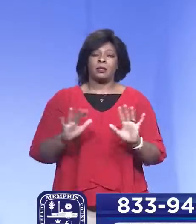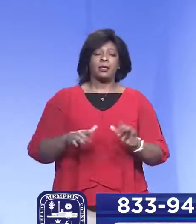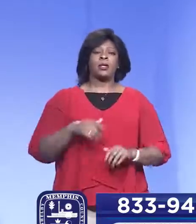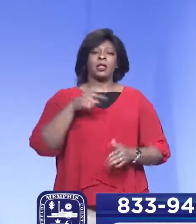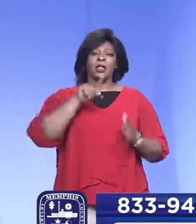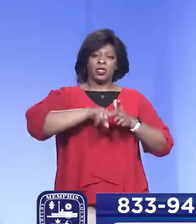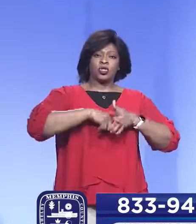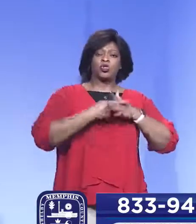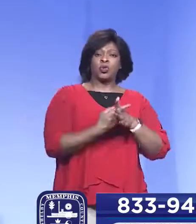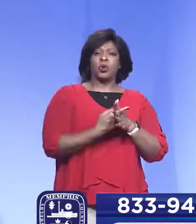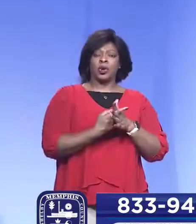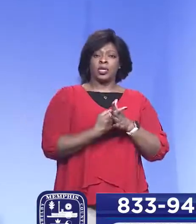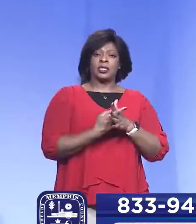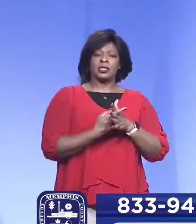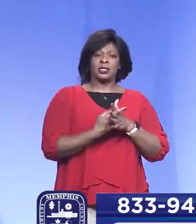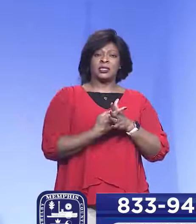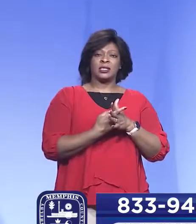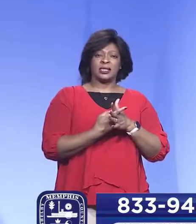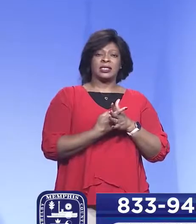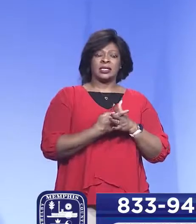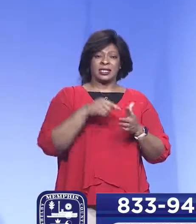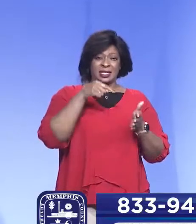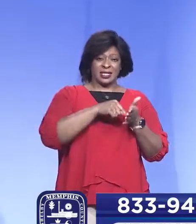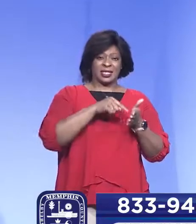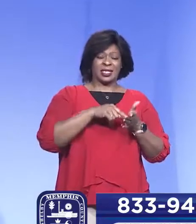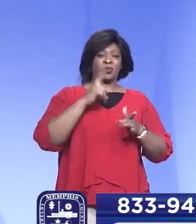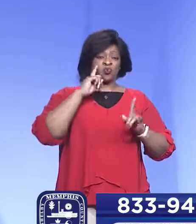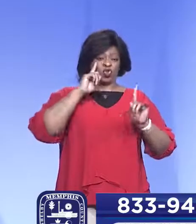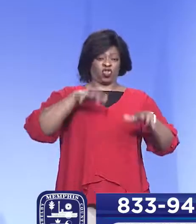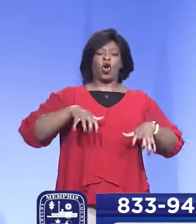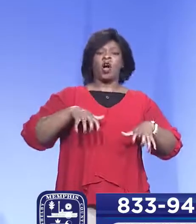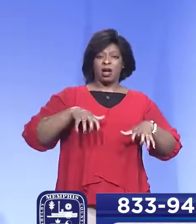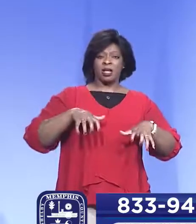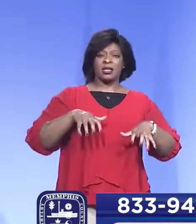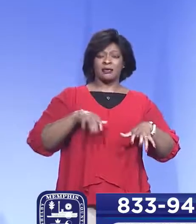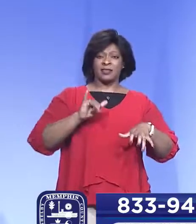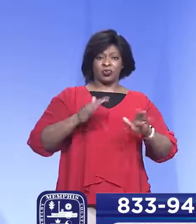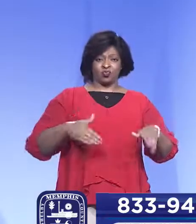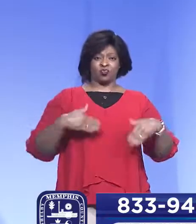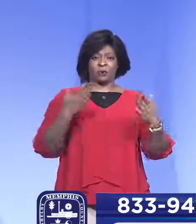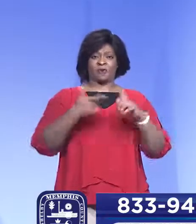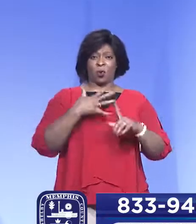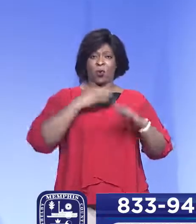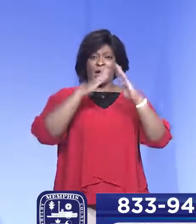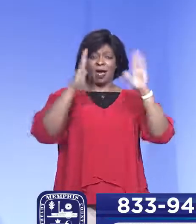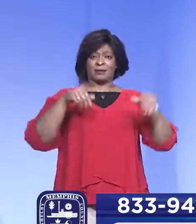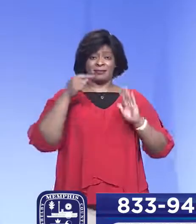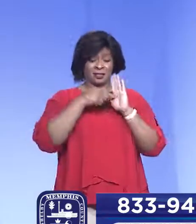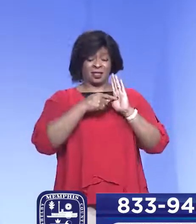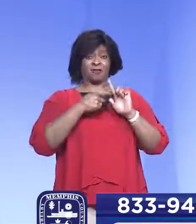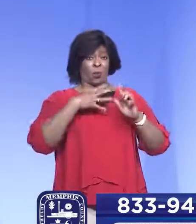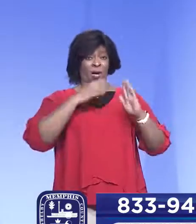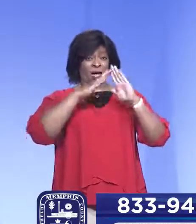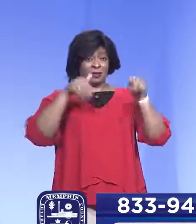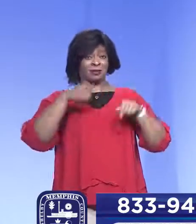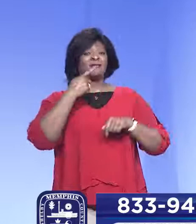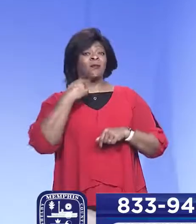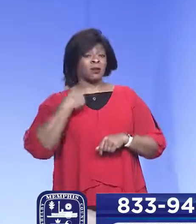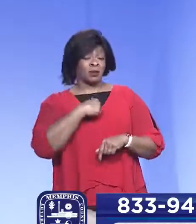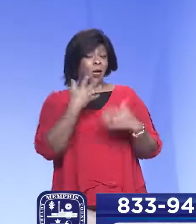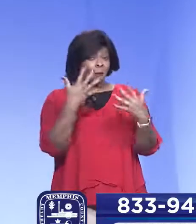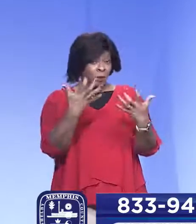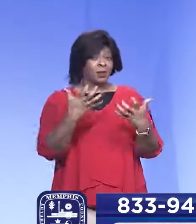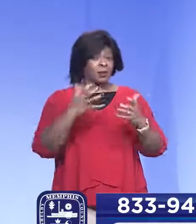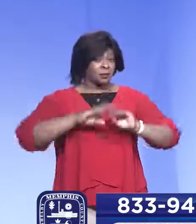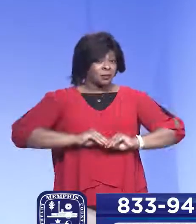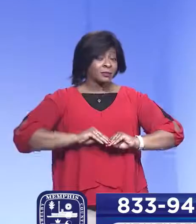startling fact and recommendation It says, and I want to read it so I want to get